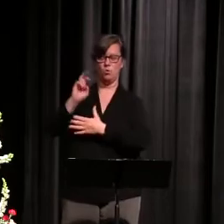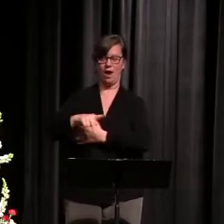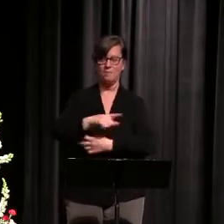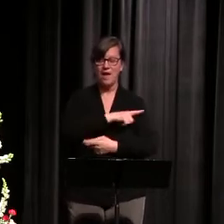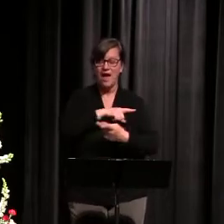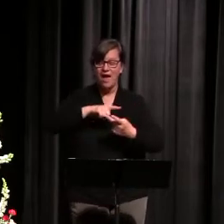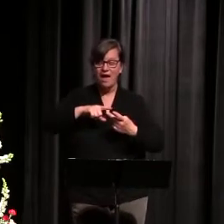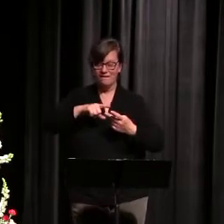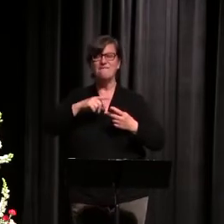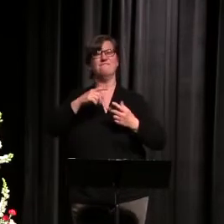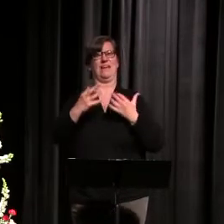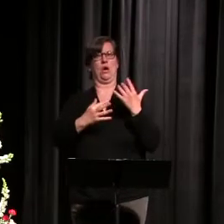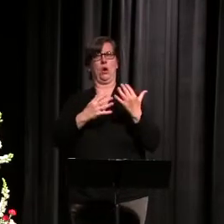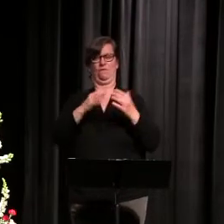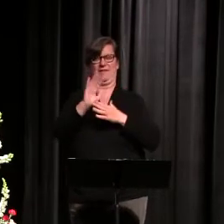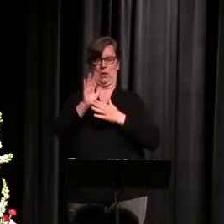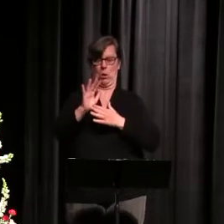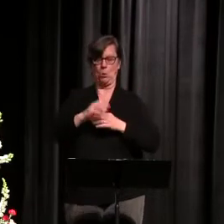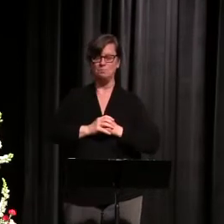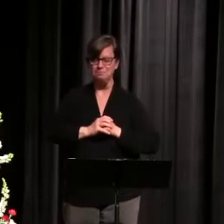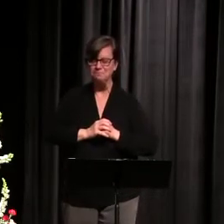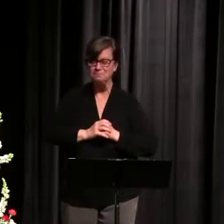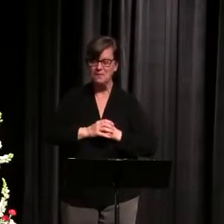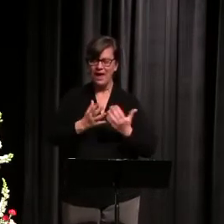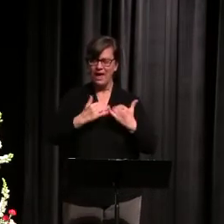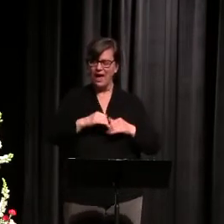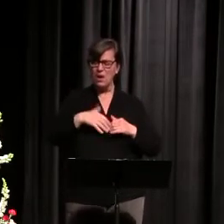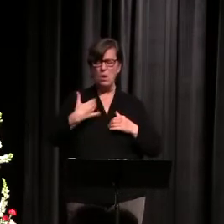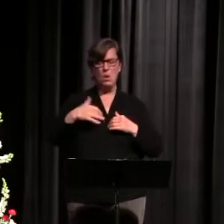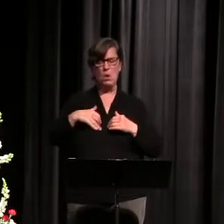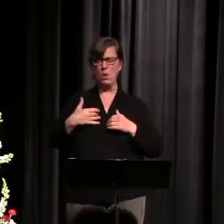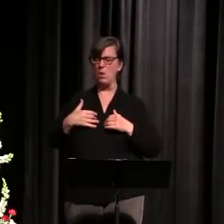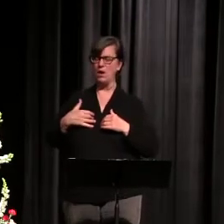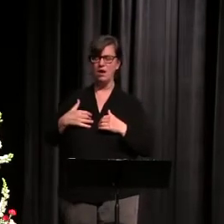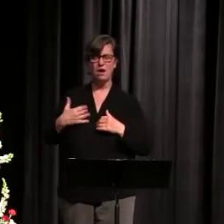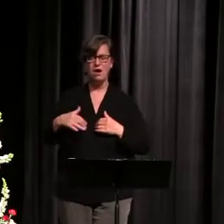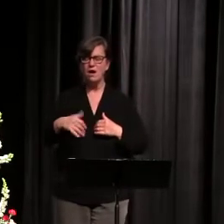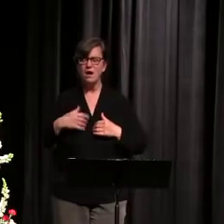lawn. What an unforgettable senior year this has been.